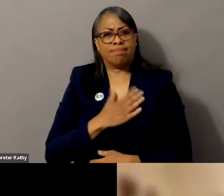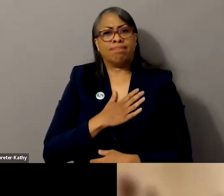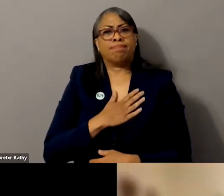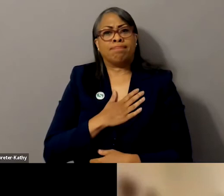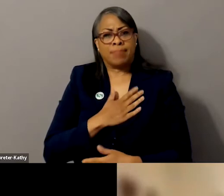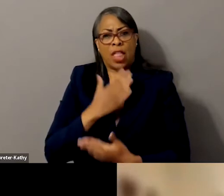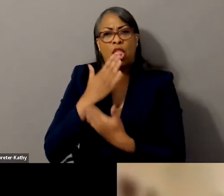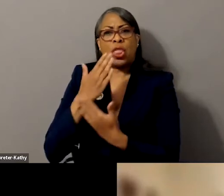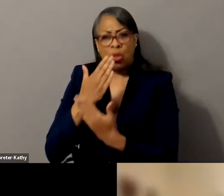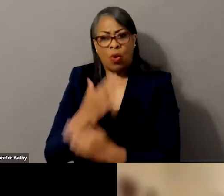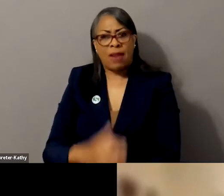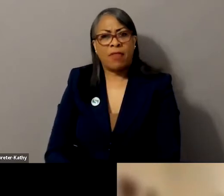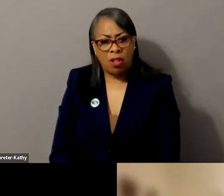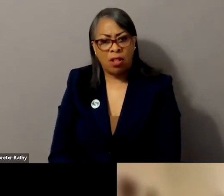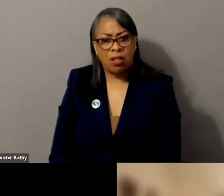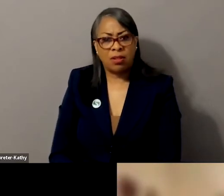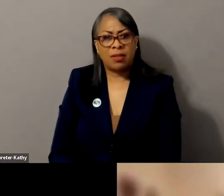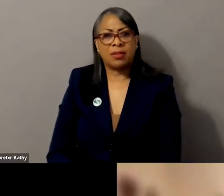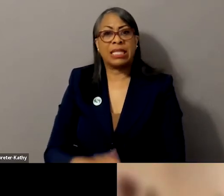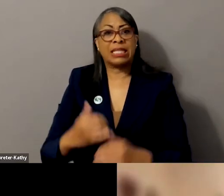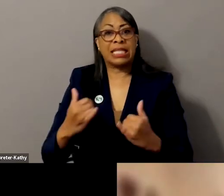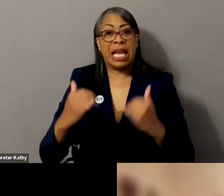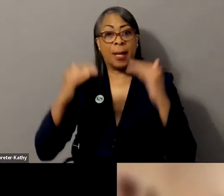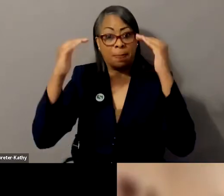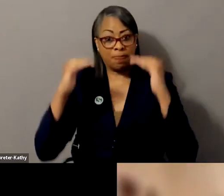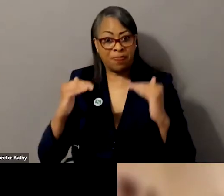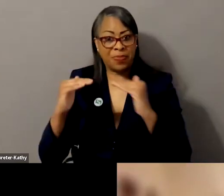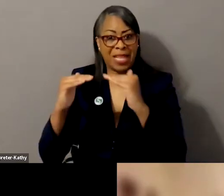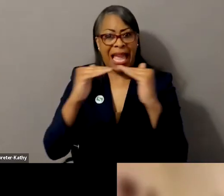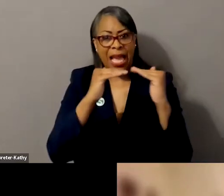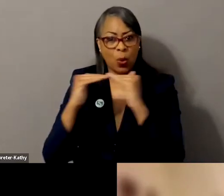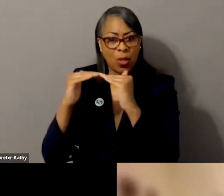grateful. And equity, or